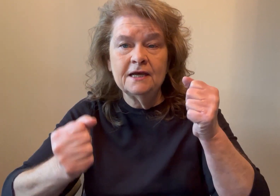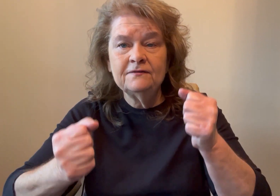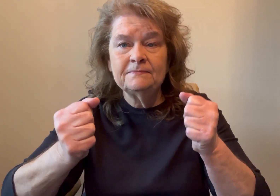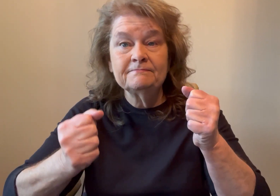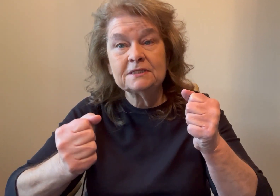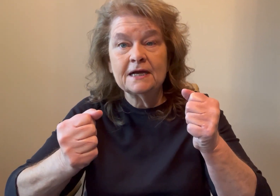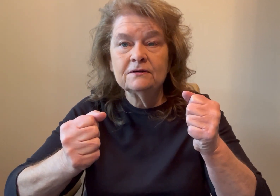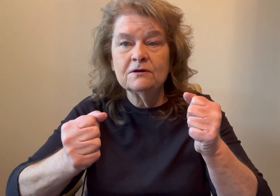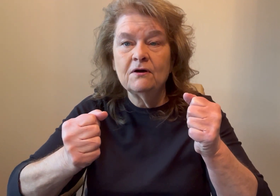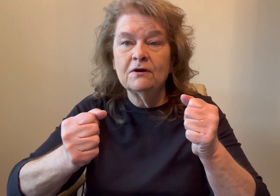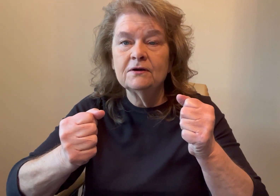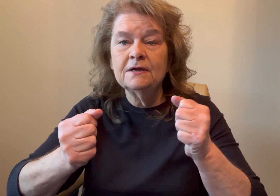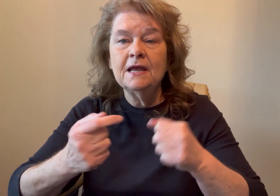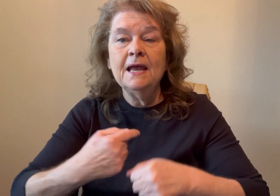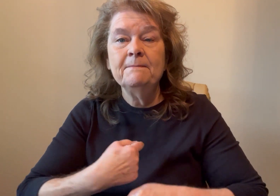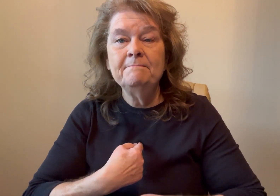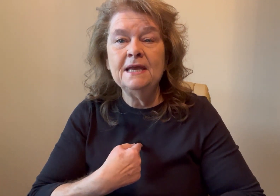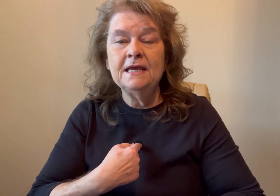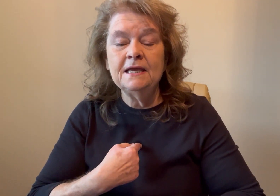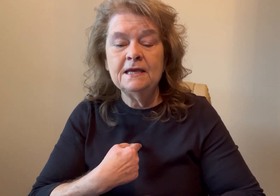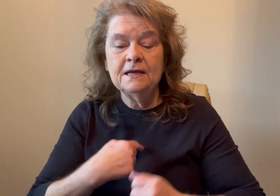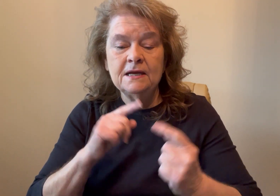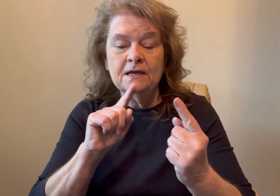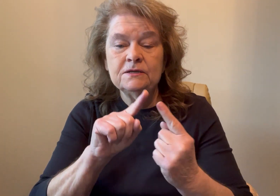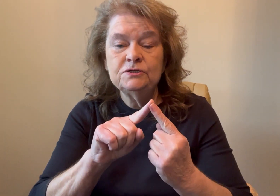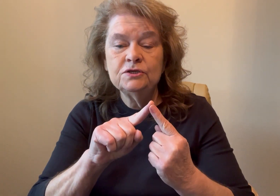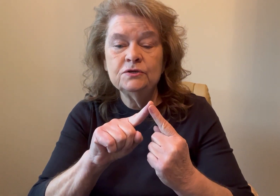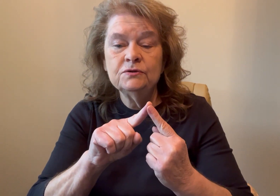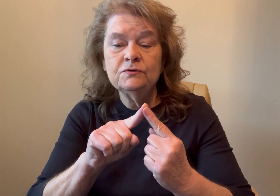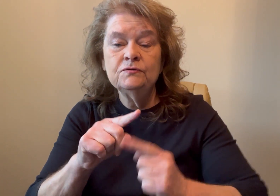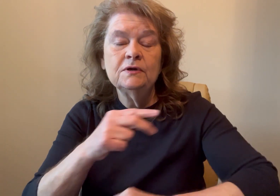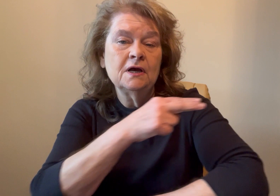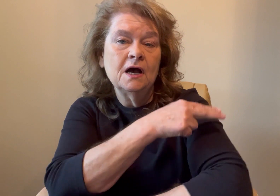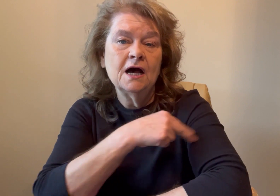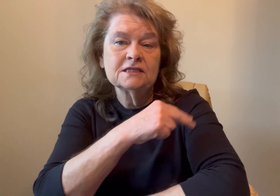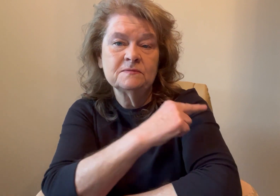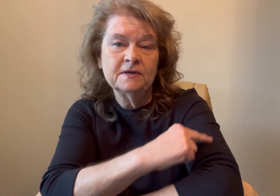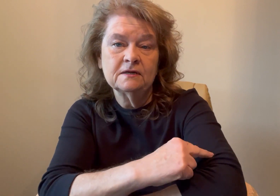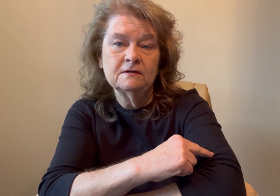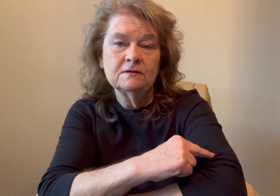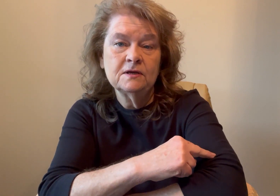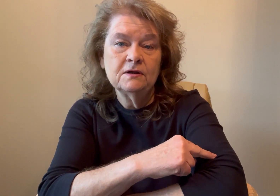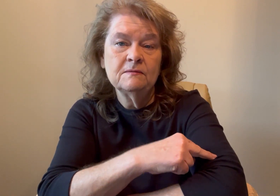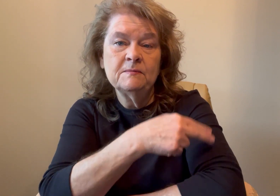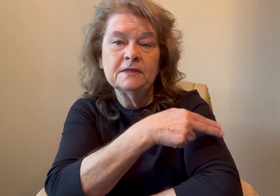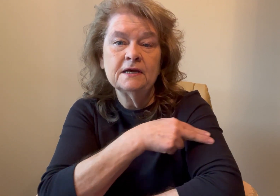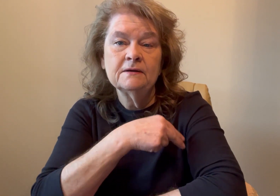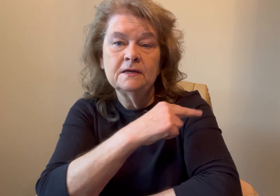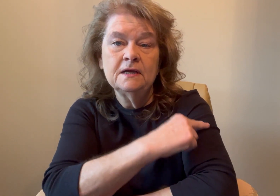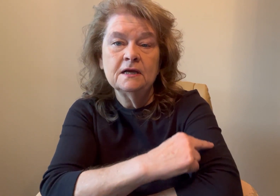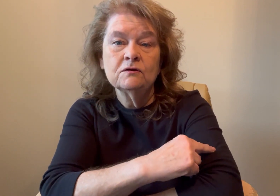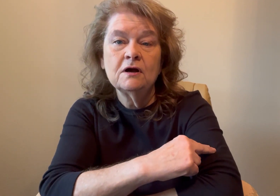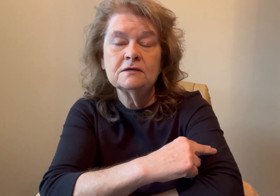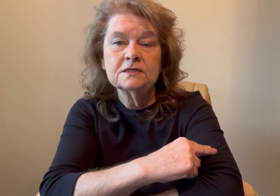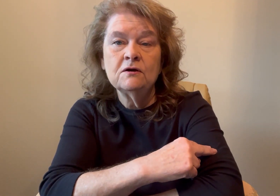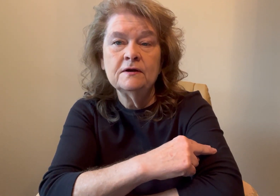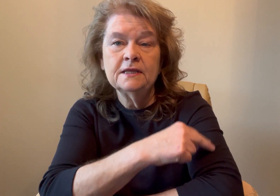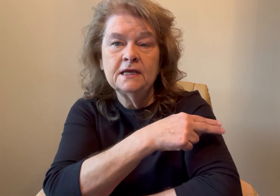Drive, it's like a car, me to hospital. Remember the cross on